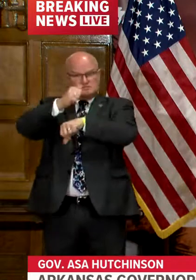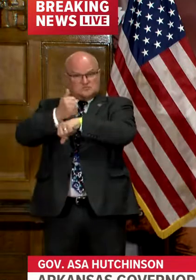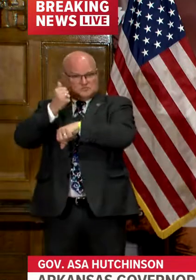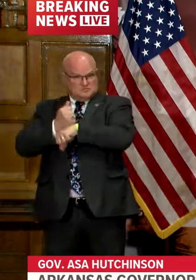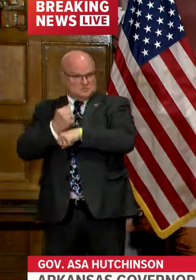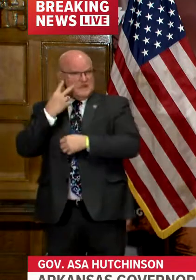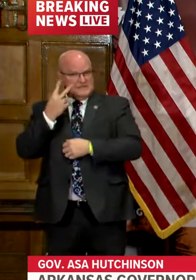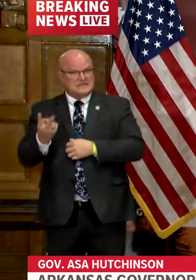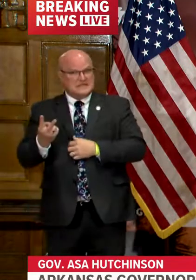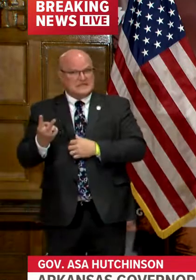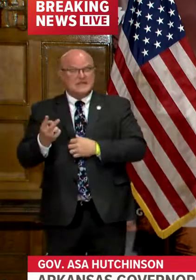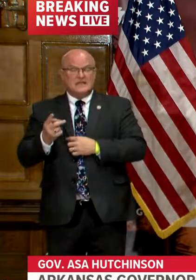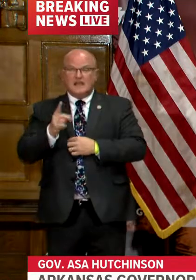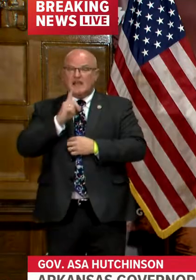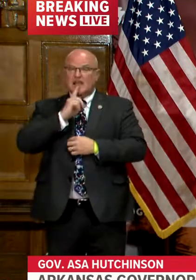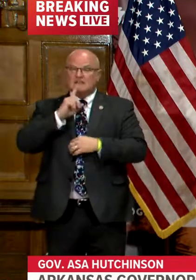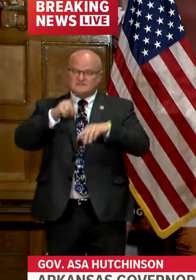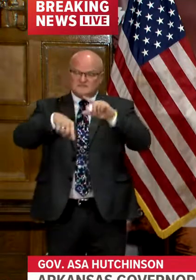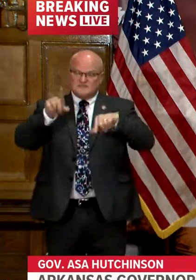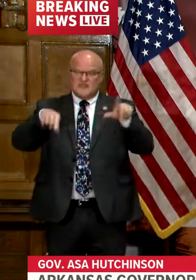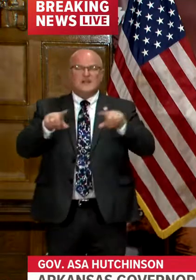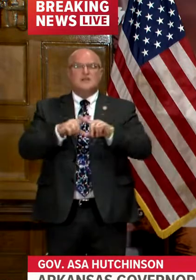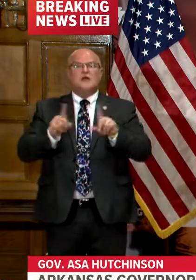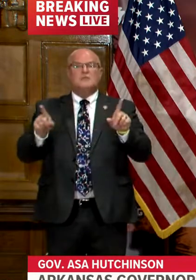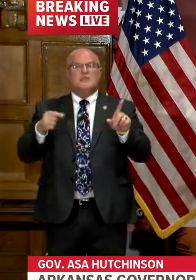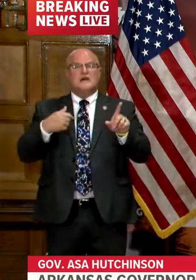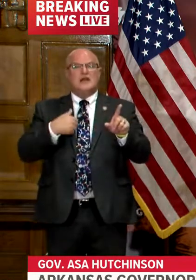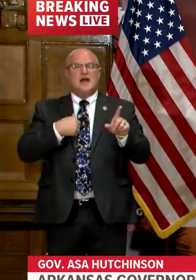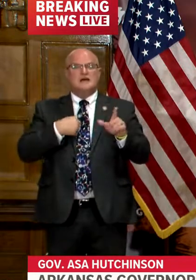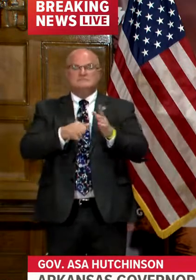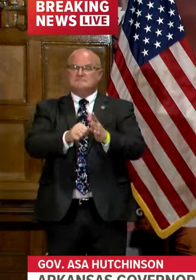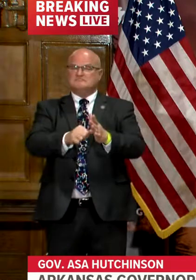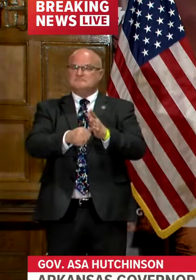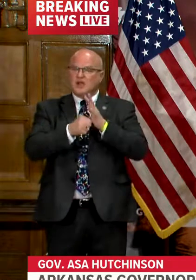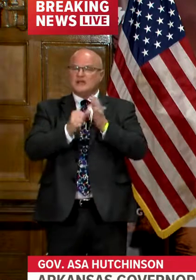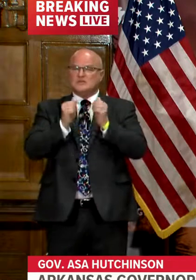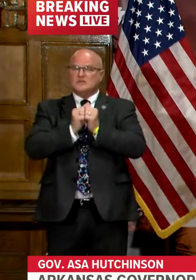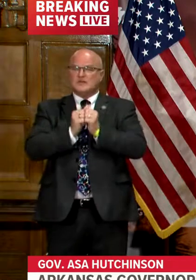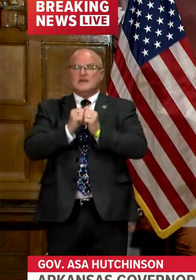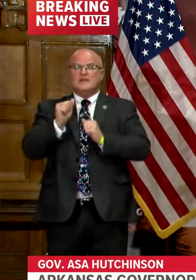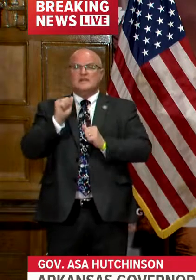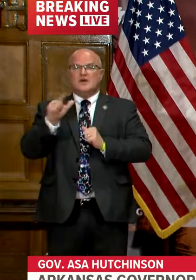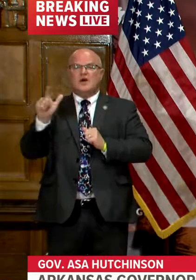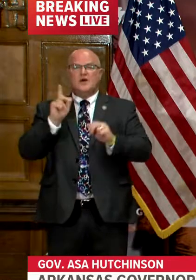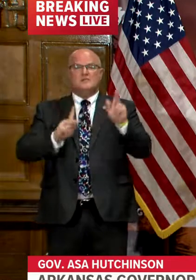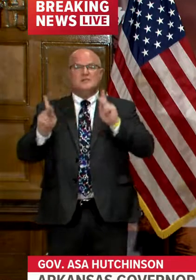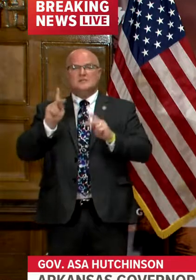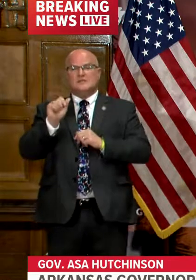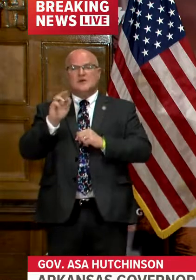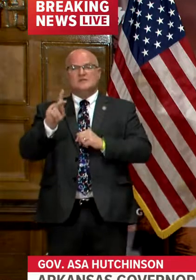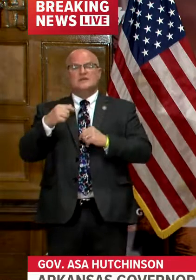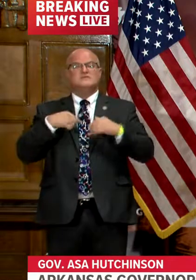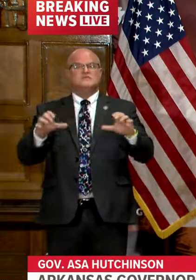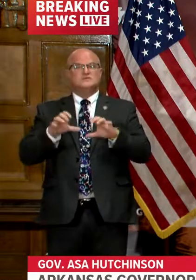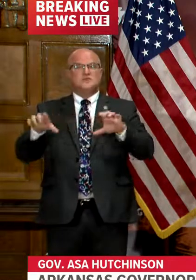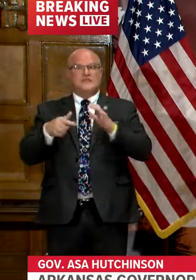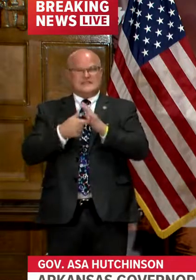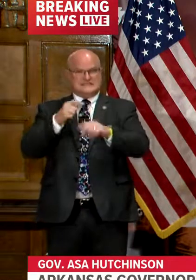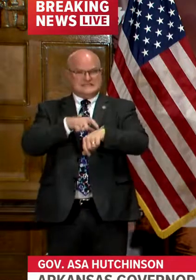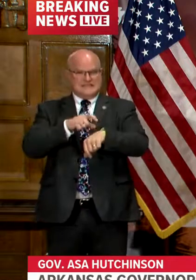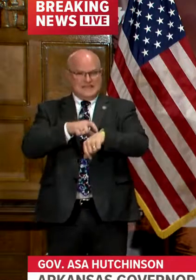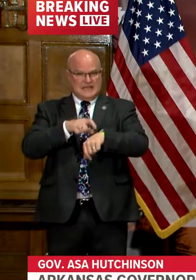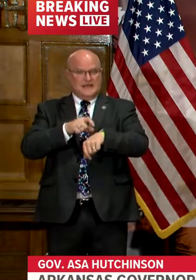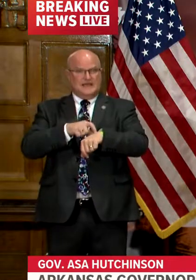place. And sure, it varies, but I've been very impressed with what Arkansans have been able to do during this